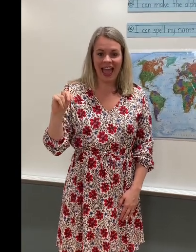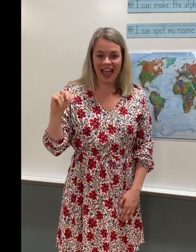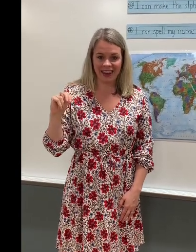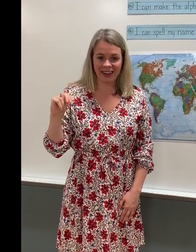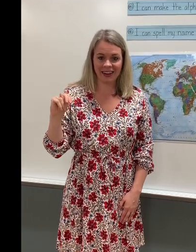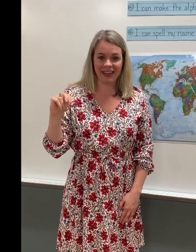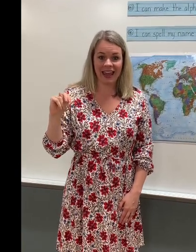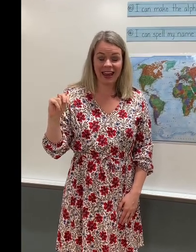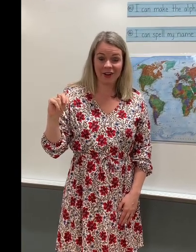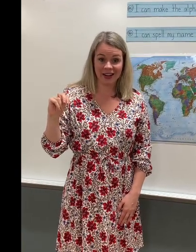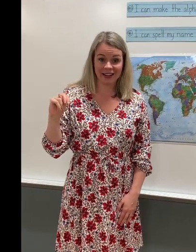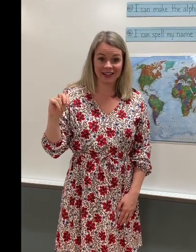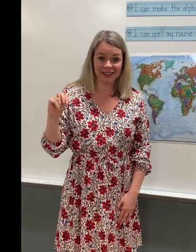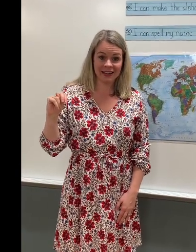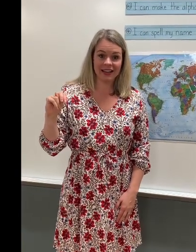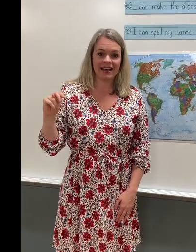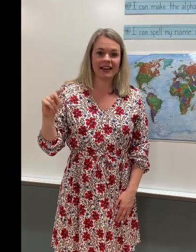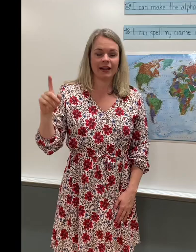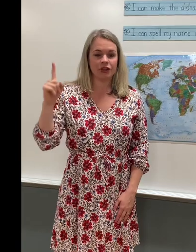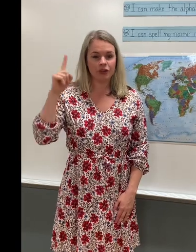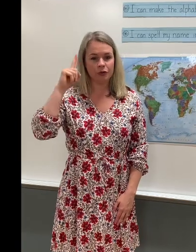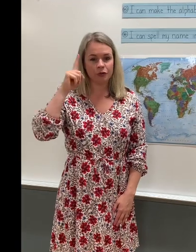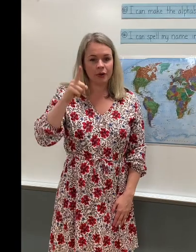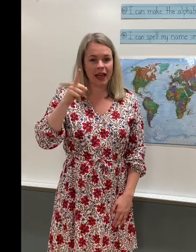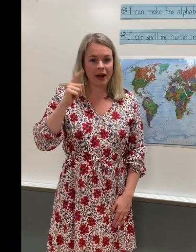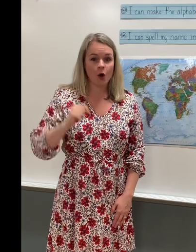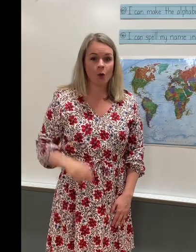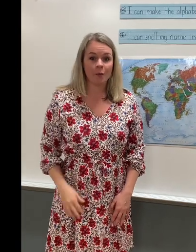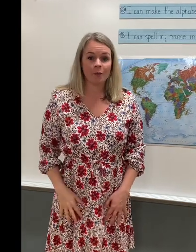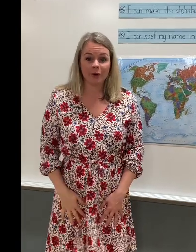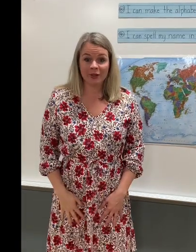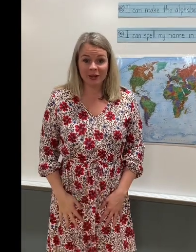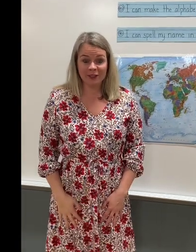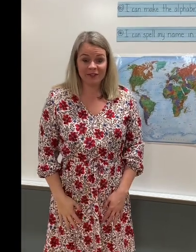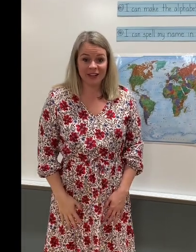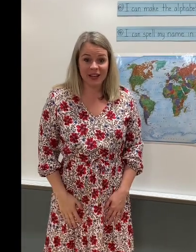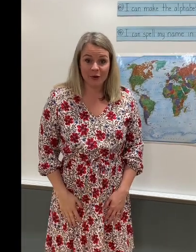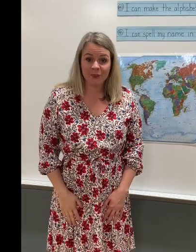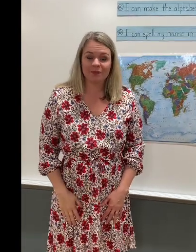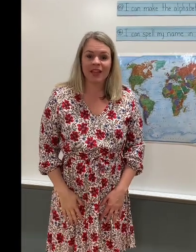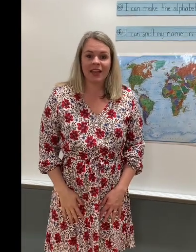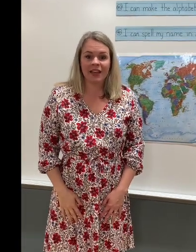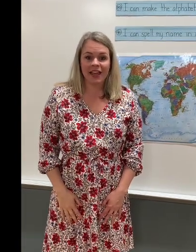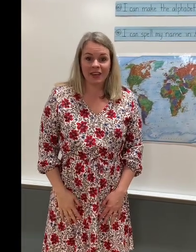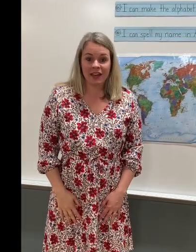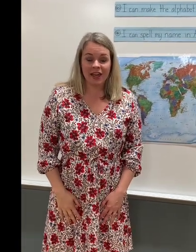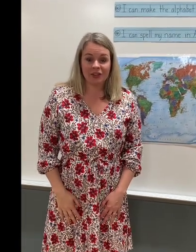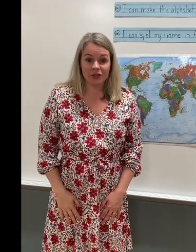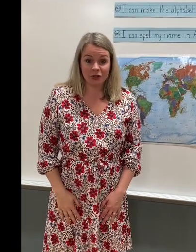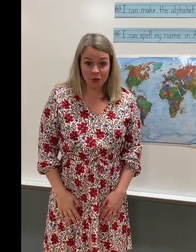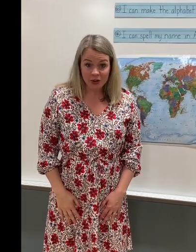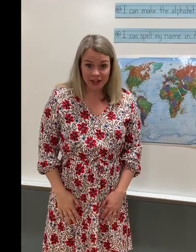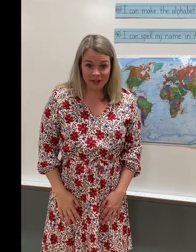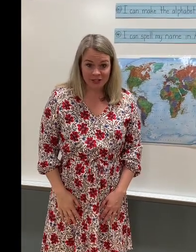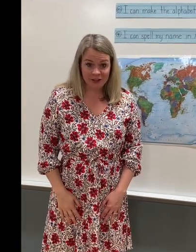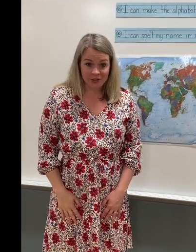E-R-I-N, Erin. Now you, at home, when we're done with the video, can do your letters of your